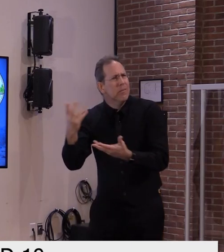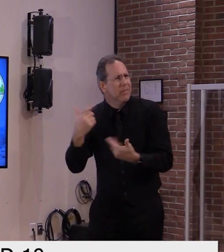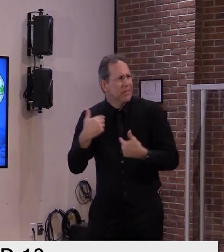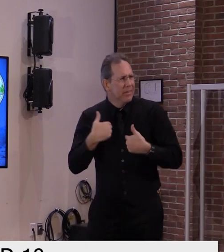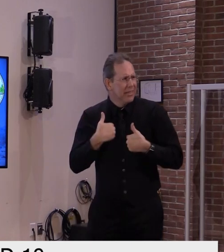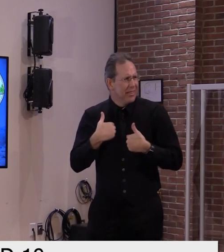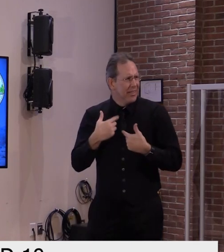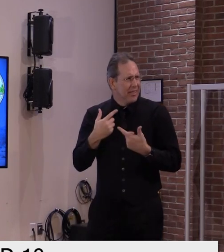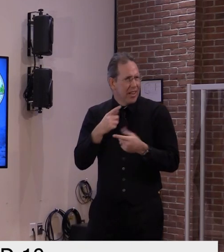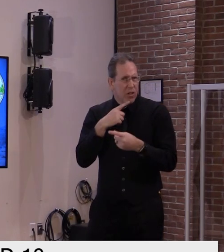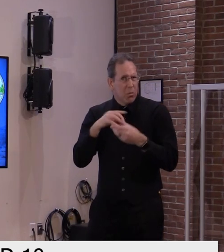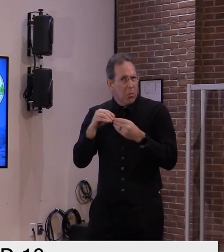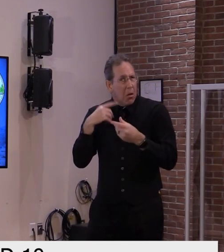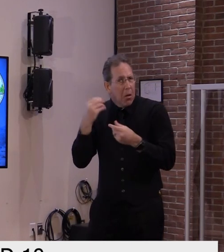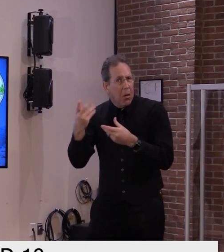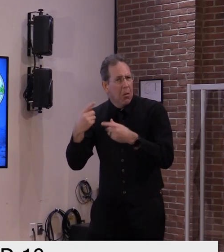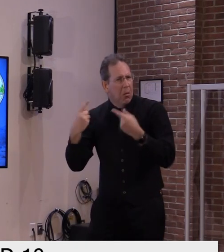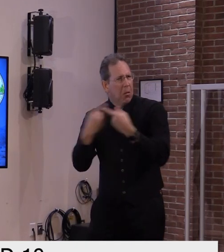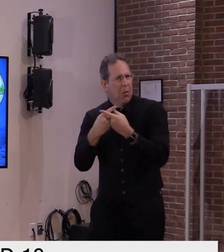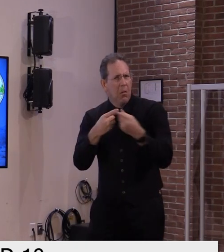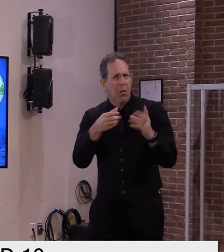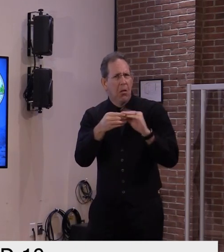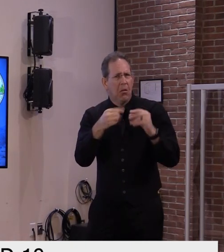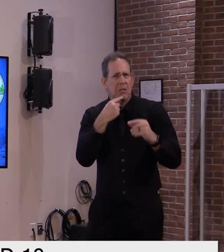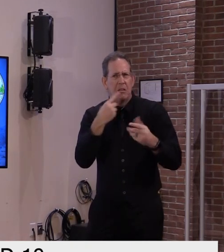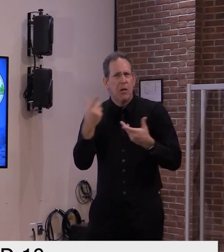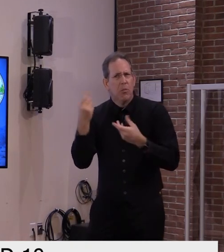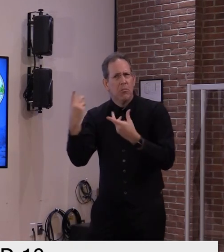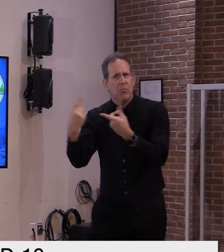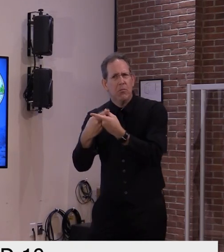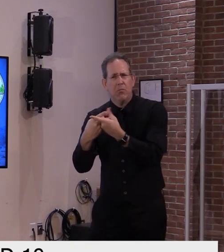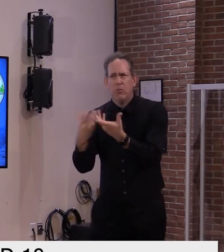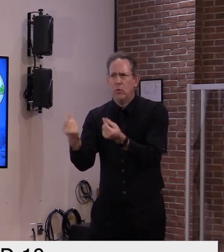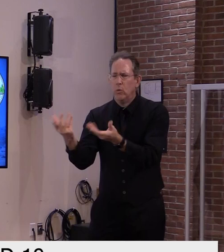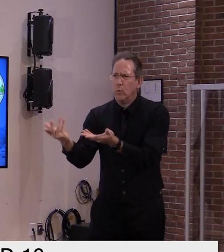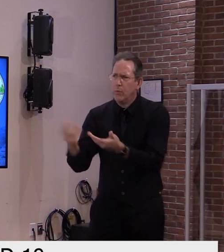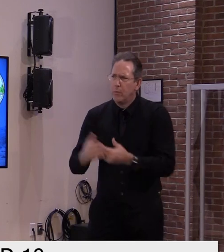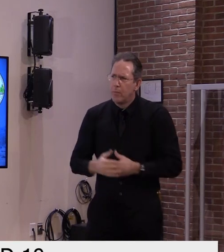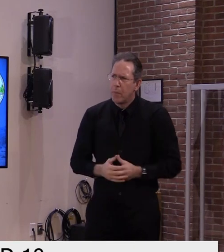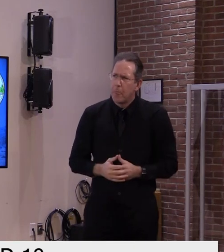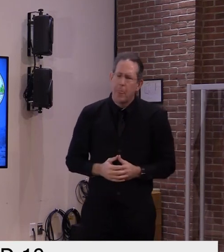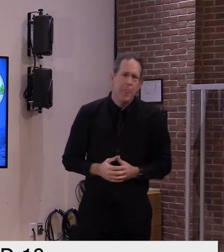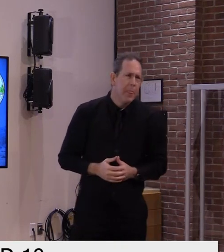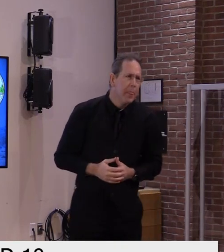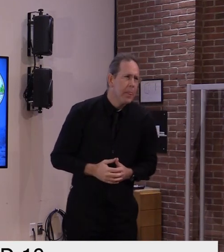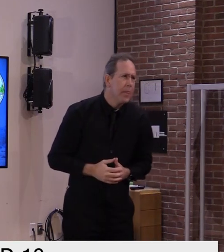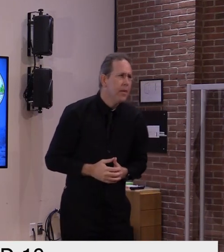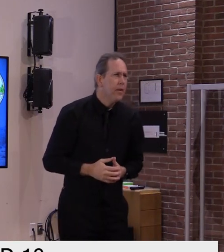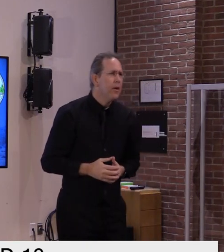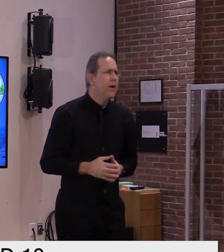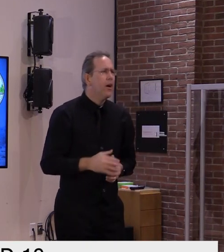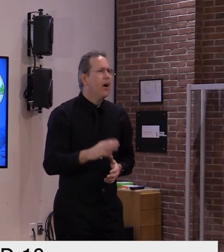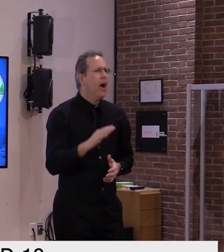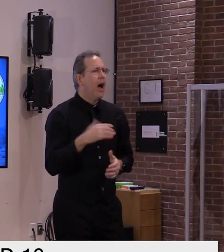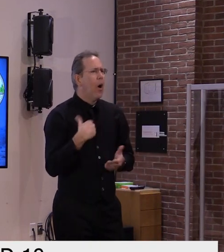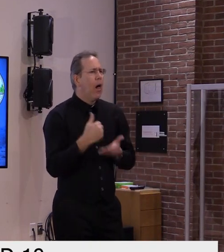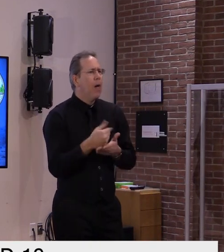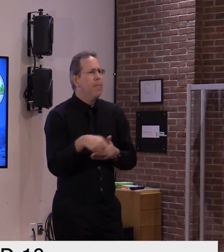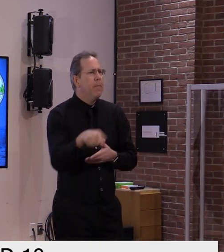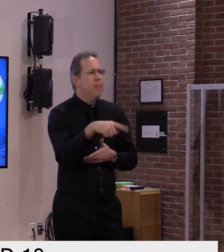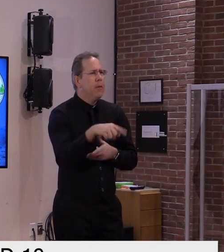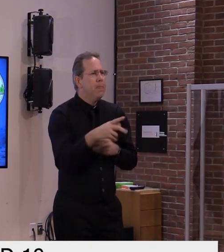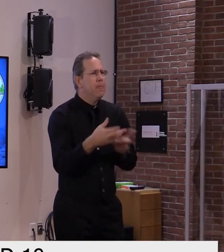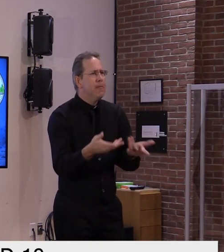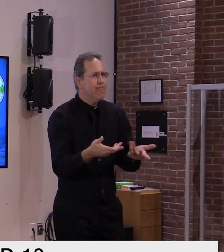tested. Is there any help for these kind of people? Yeah, absolutely. You said she called the health